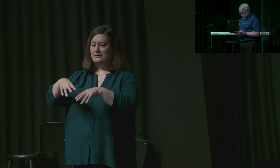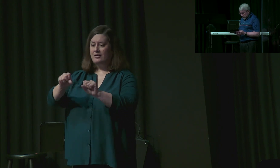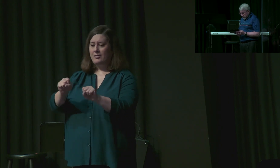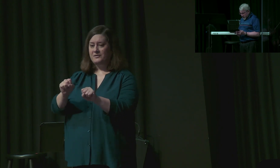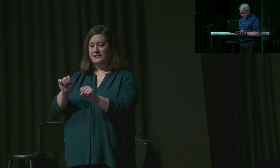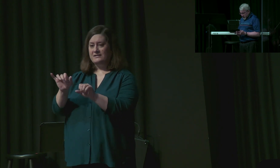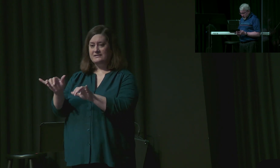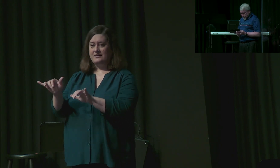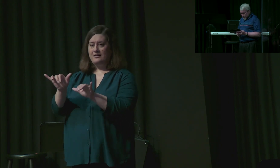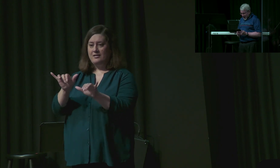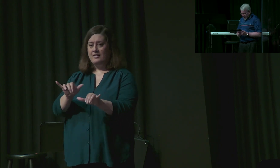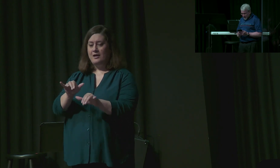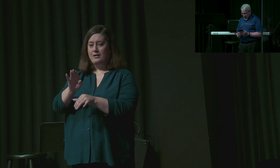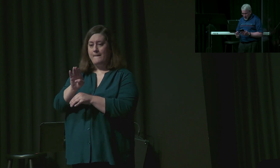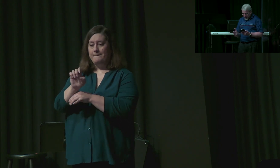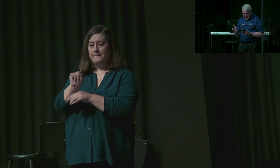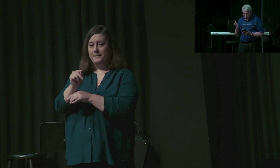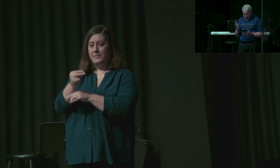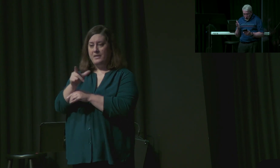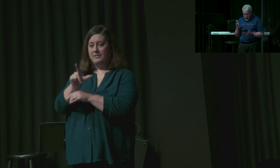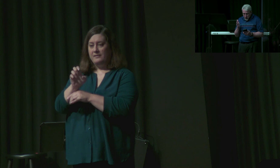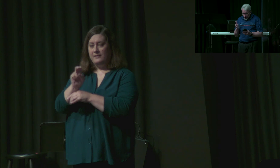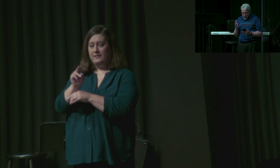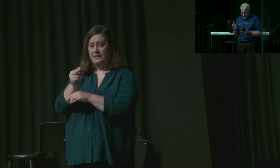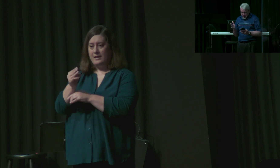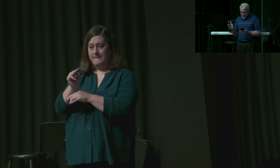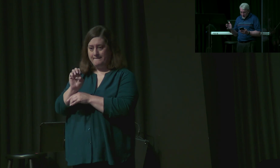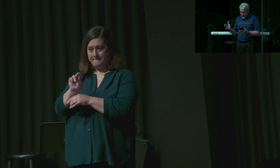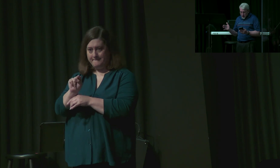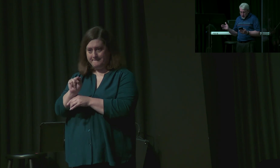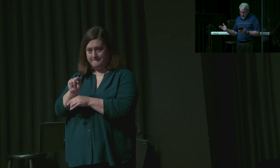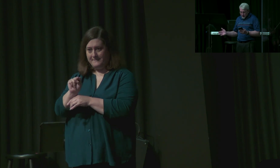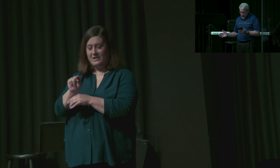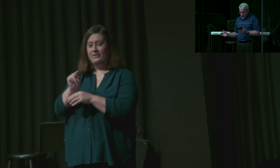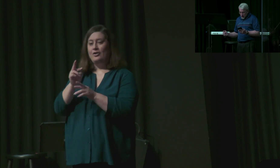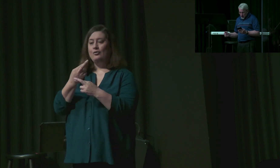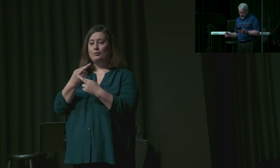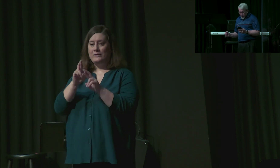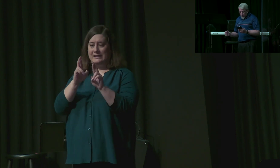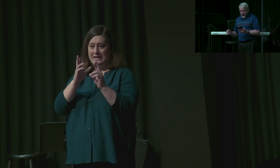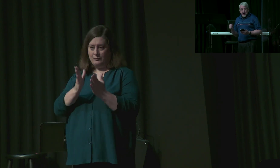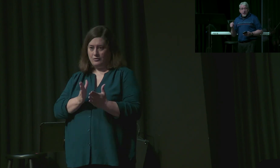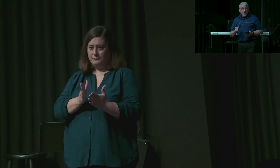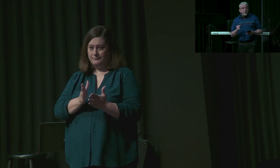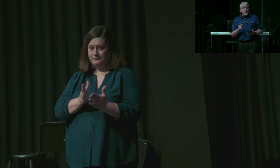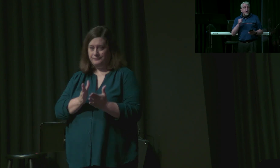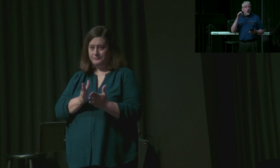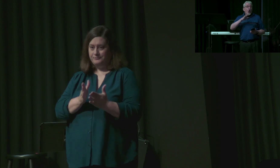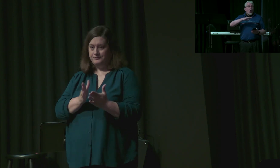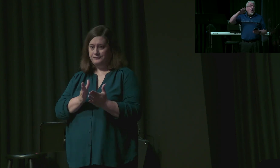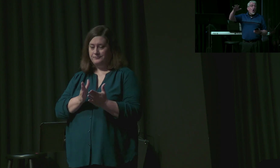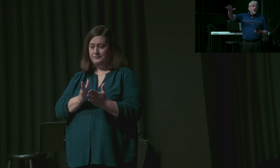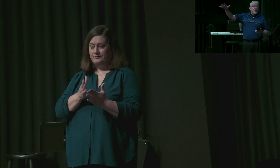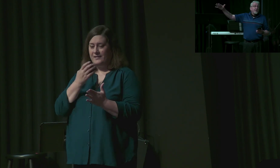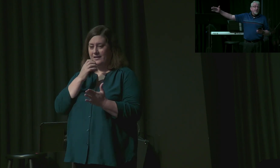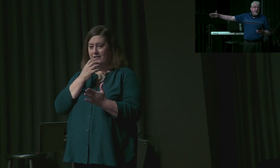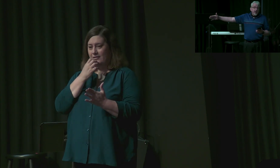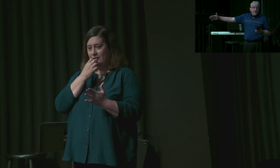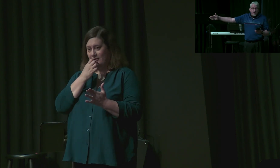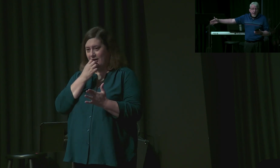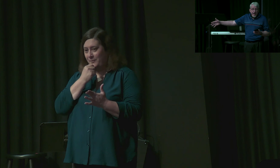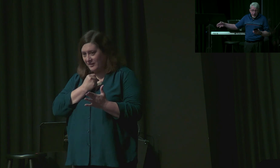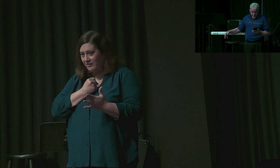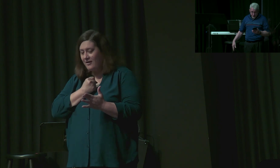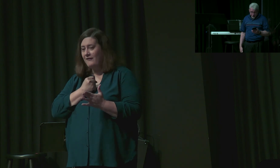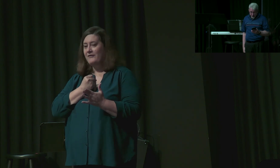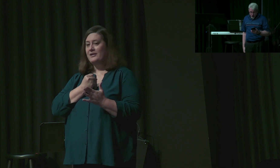Like Joseph, Jesus is magnified by the untold multiplication of honor that comes when all of the saints